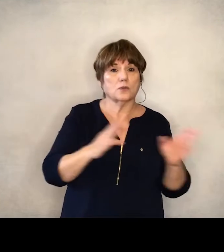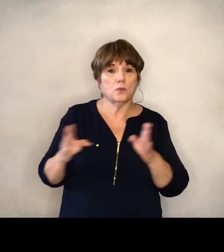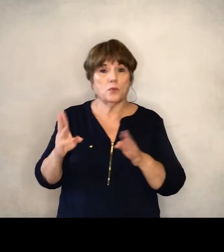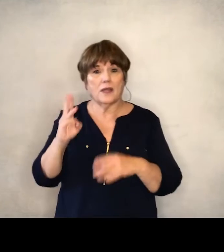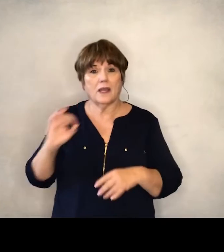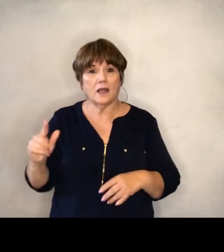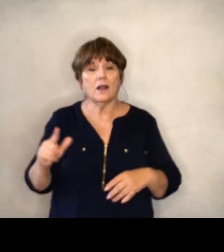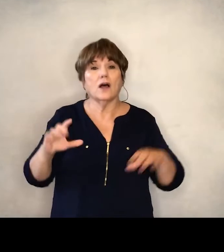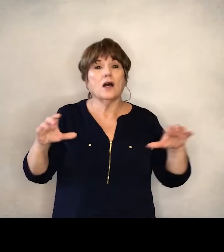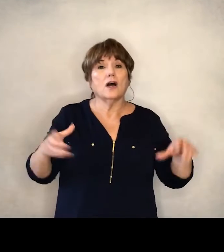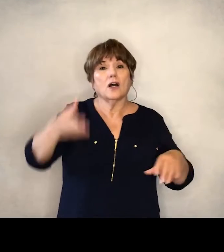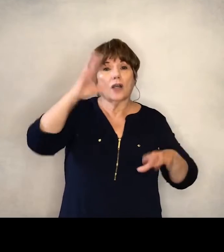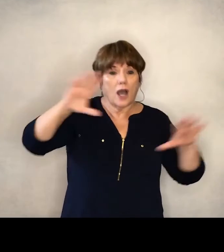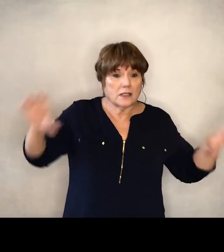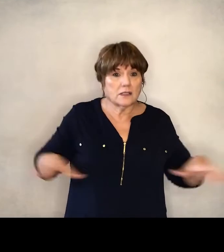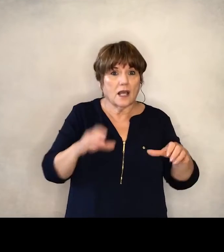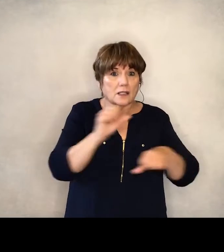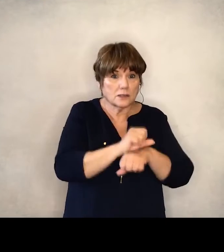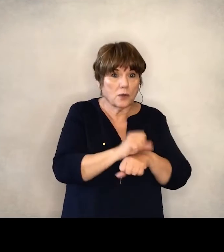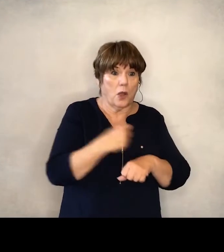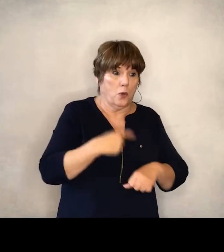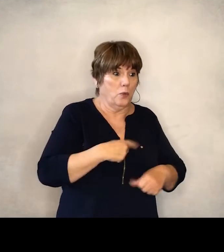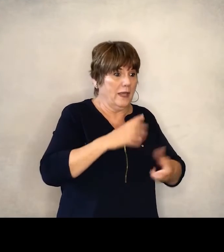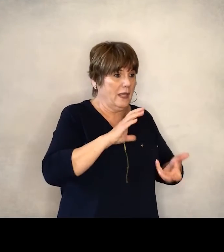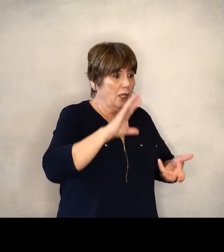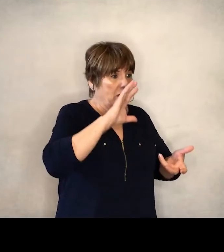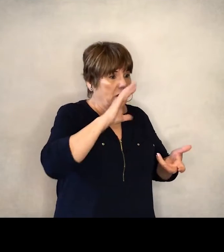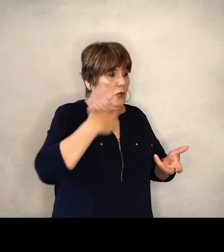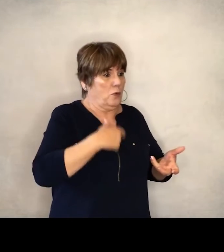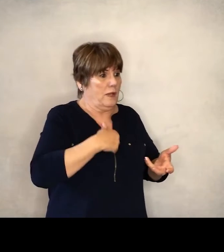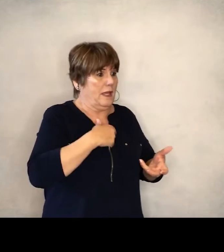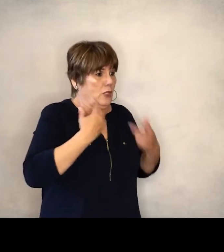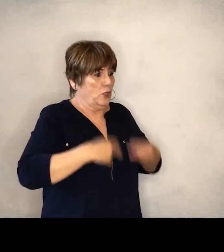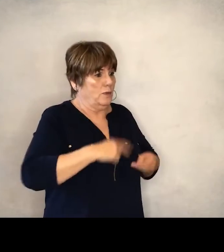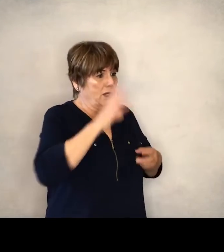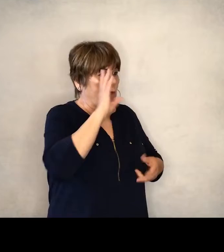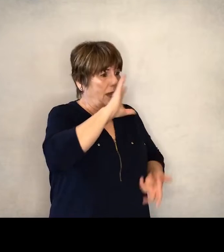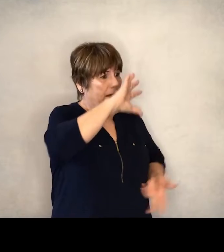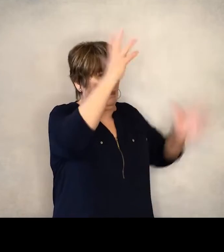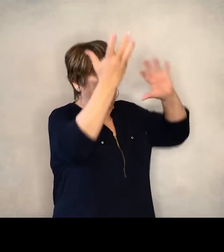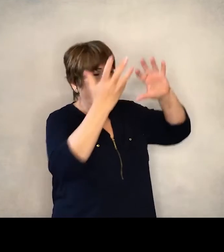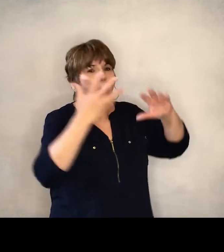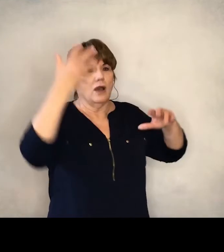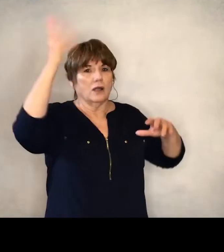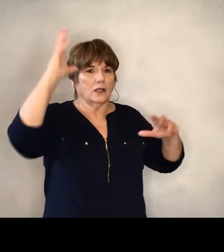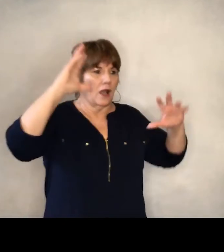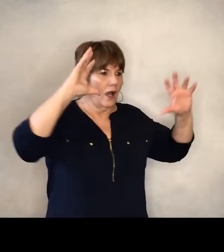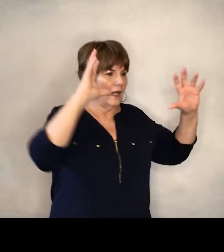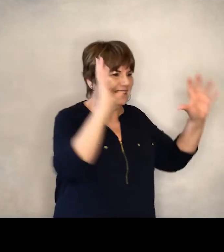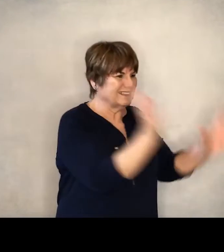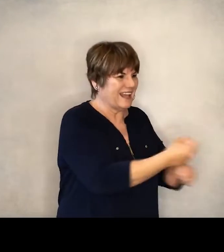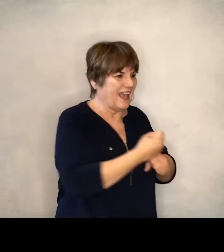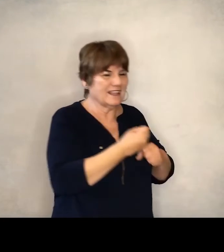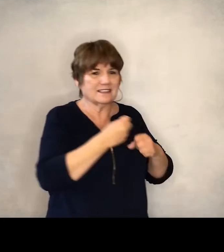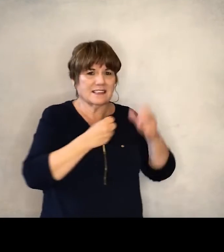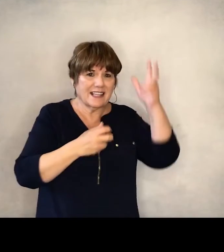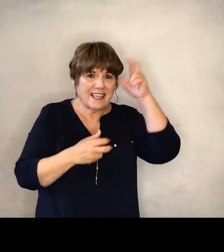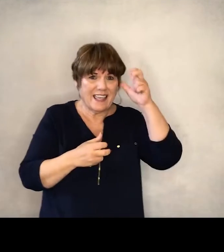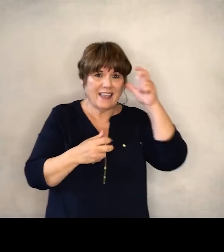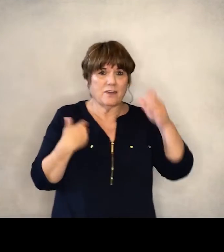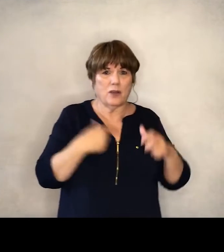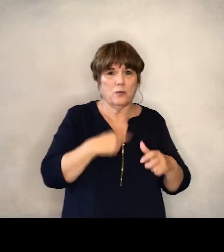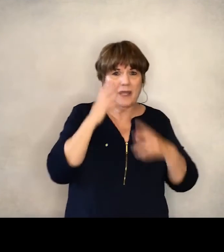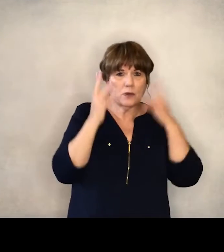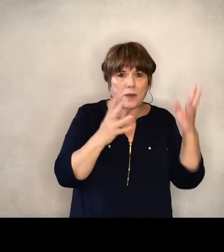midst of the messes we create, and God devises ways to take the evil actions and the trouble we generate and weave